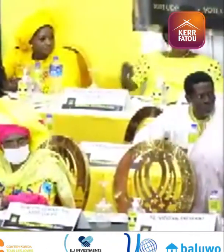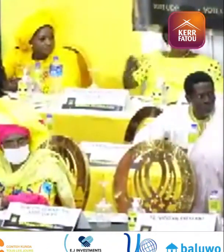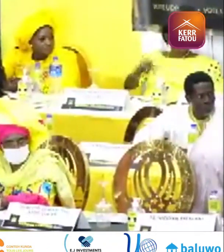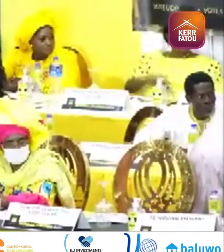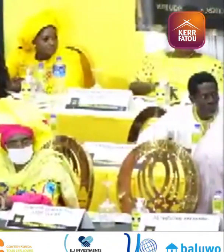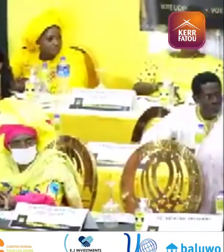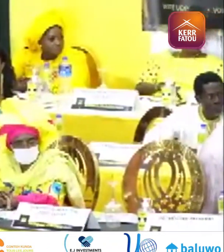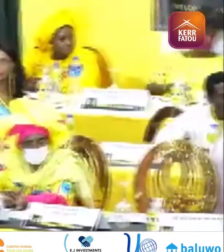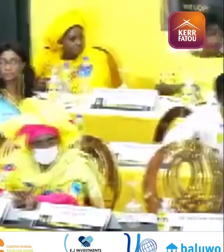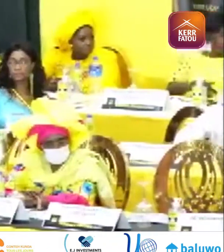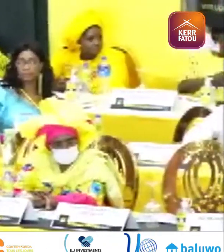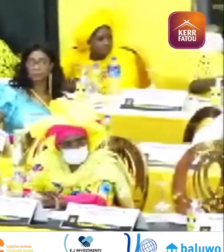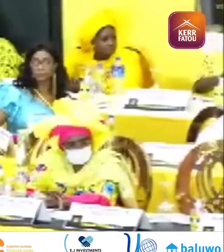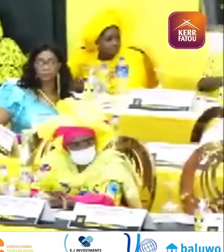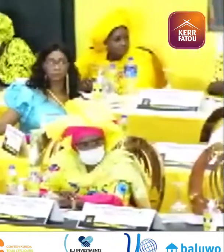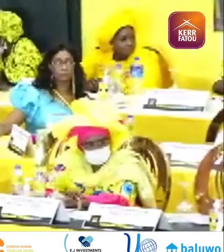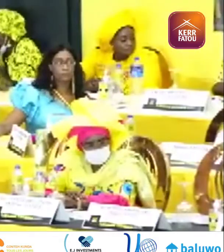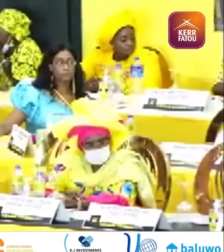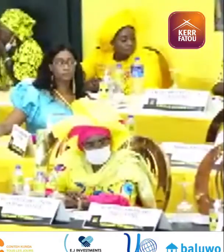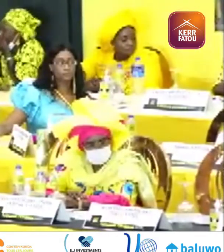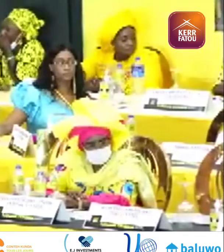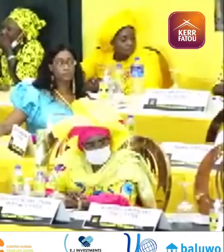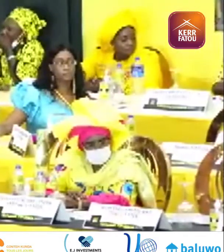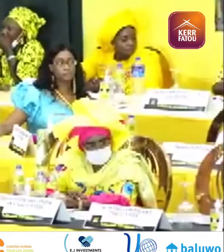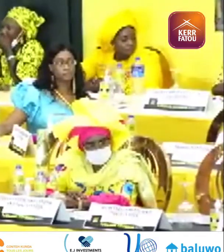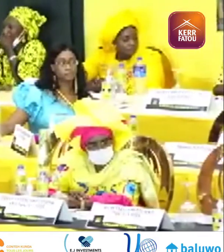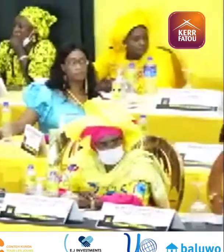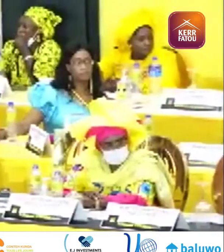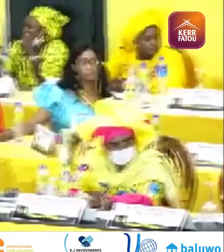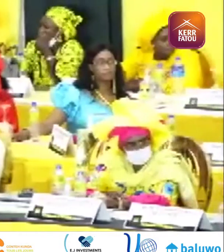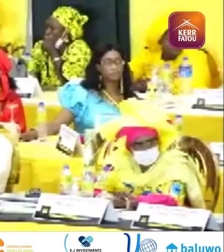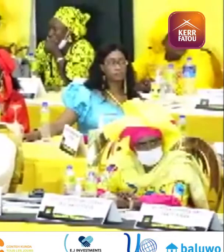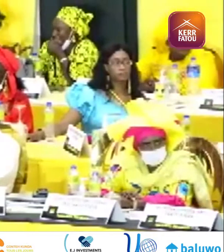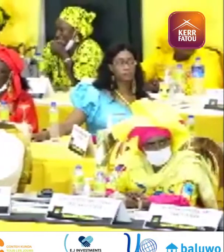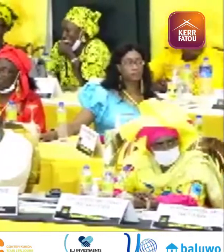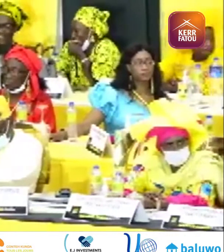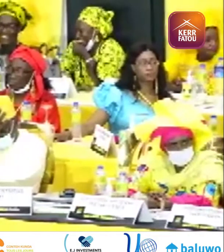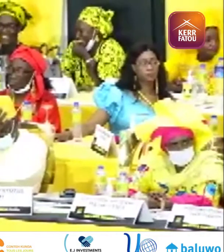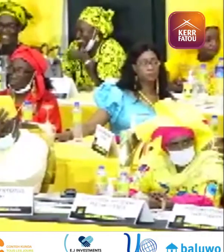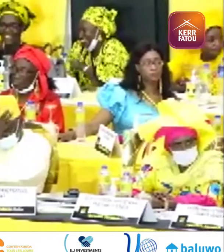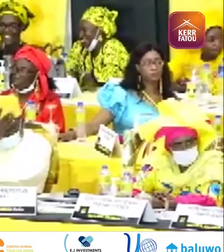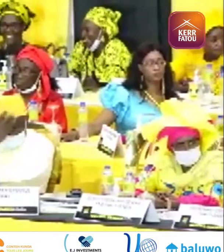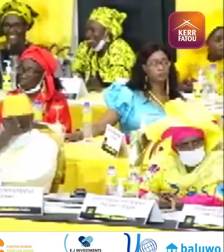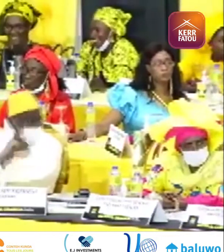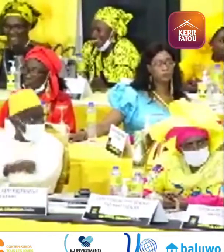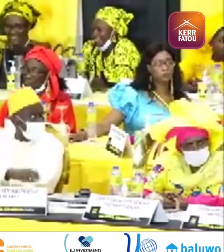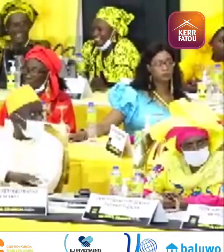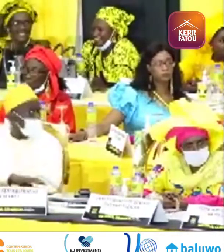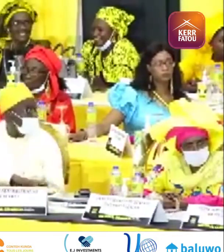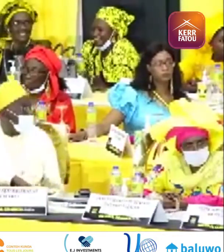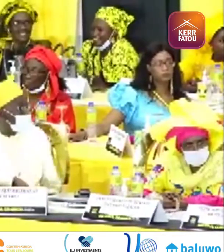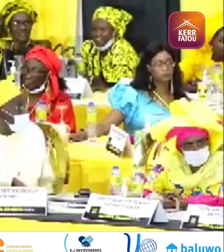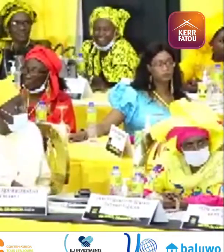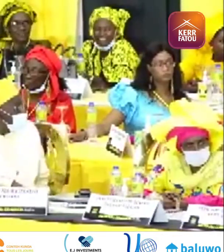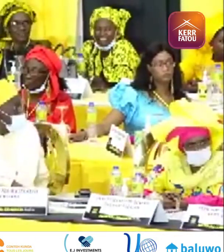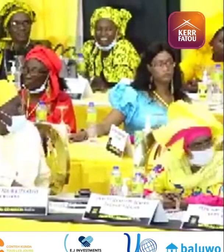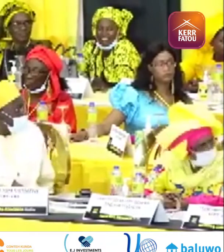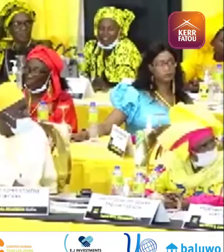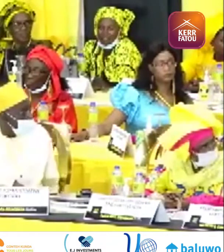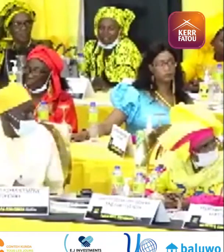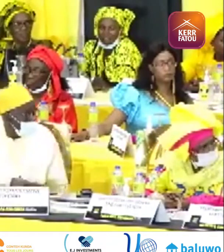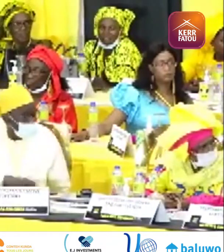$300,000 to the Kuntawuru Area Council in order to help the disaster victims in the Central River Region